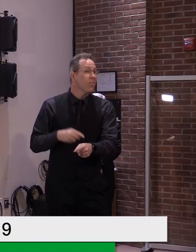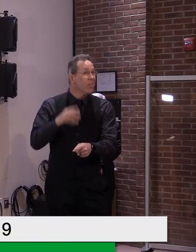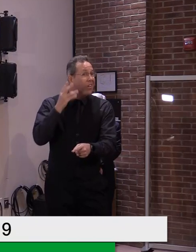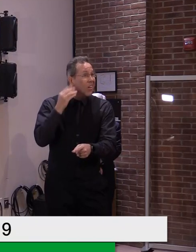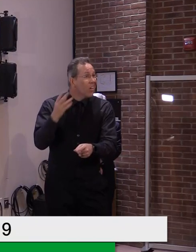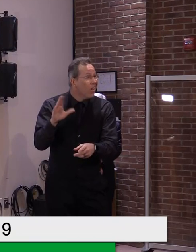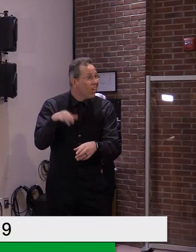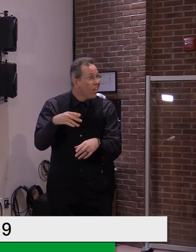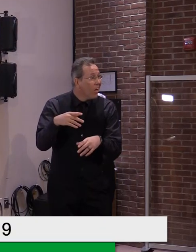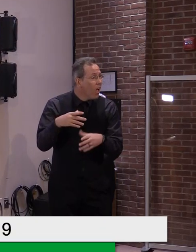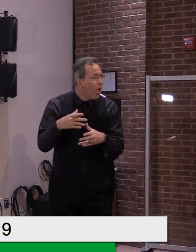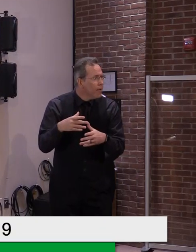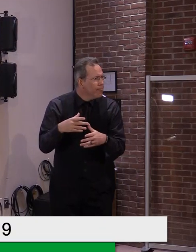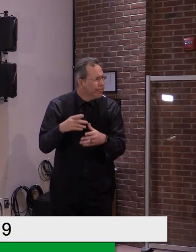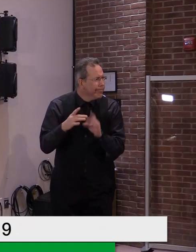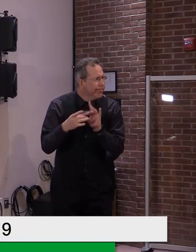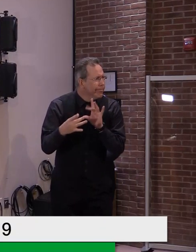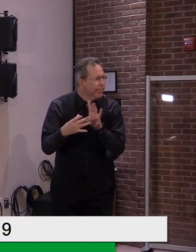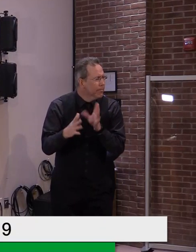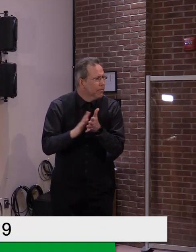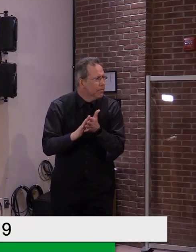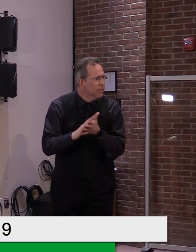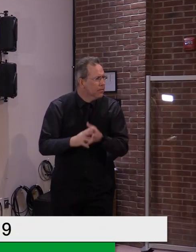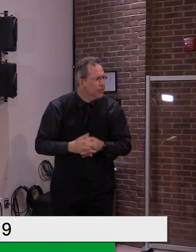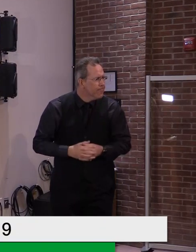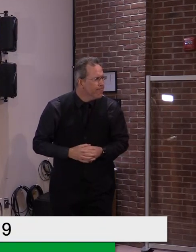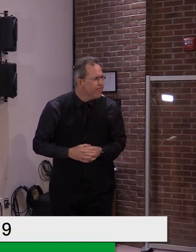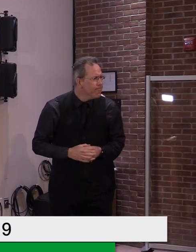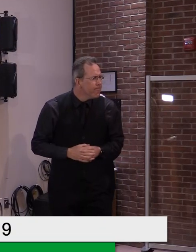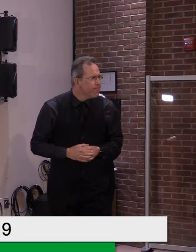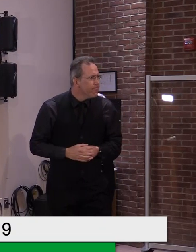damaged, the governor stood up there. He said, we are